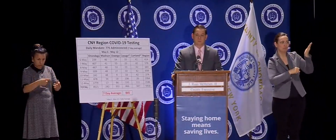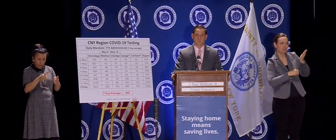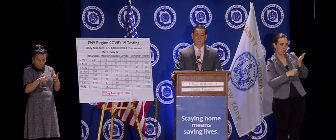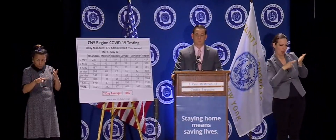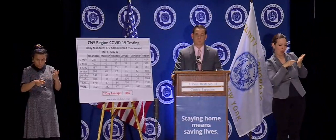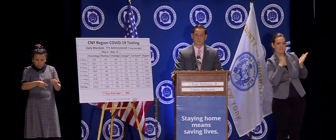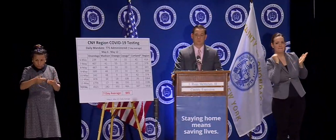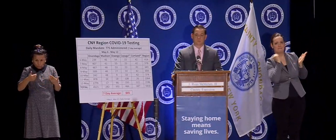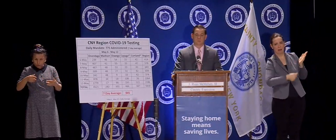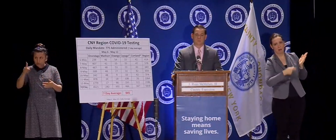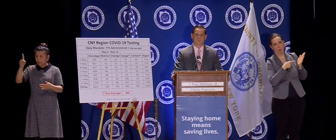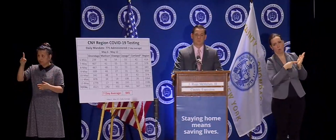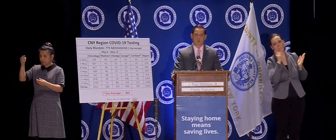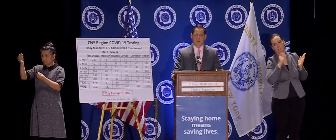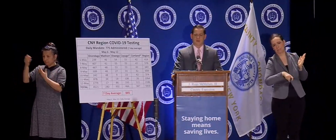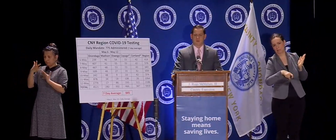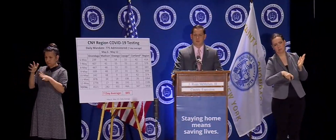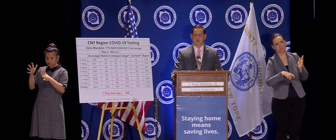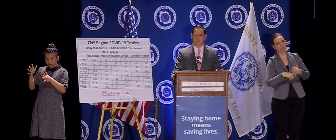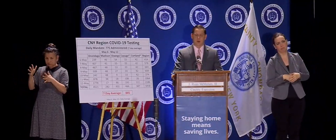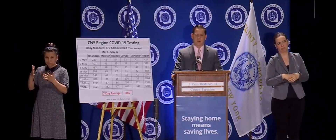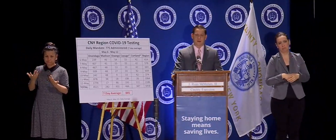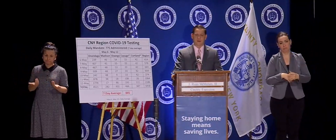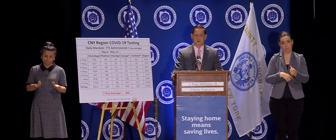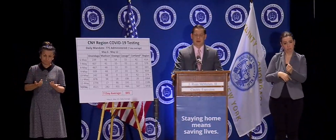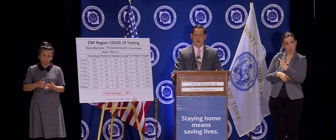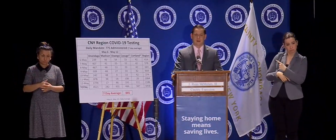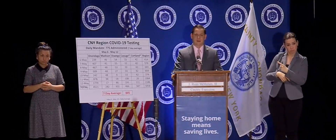you figure that out by Friday? I think for the most